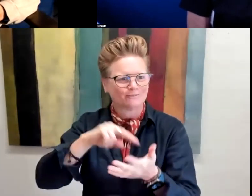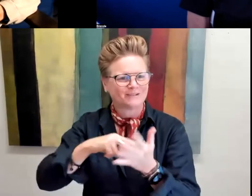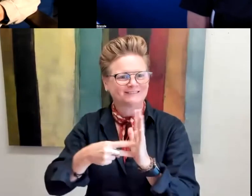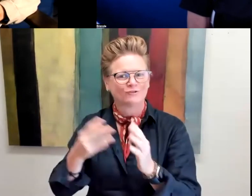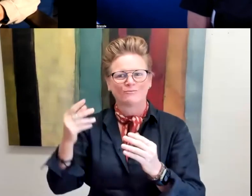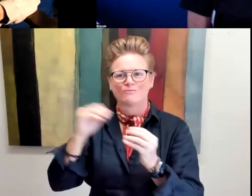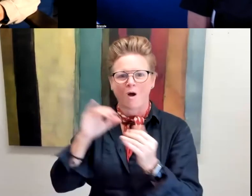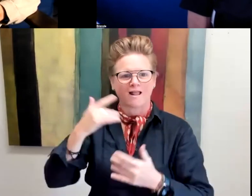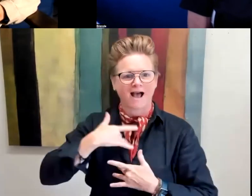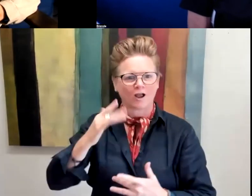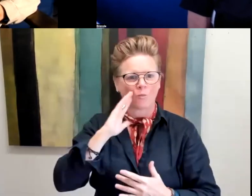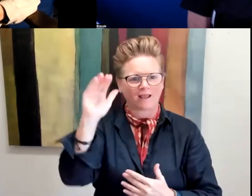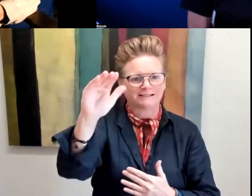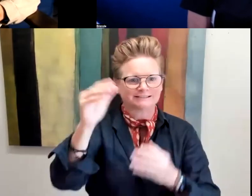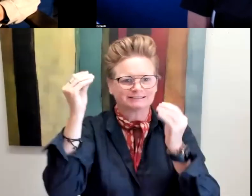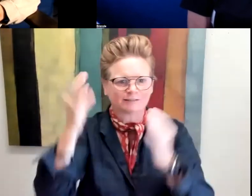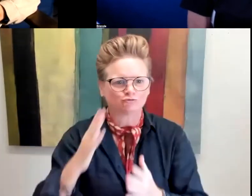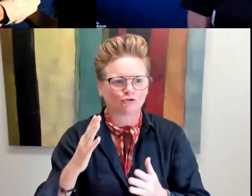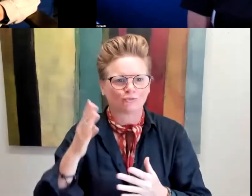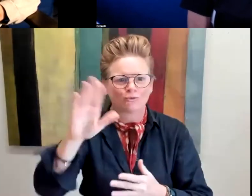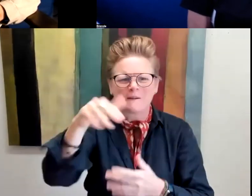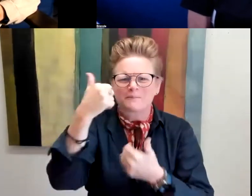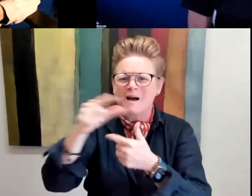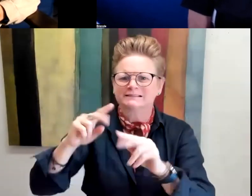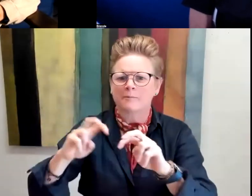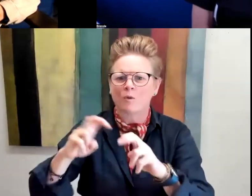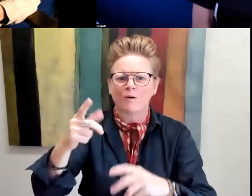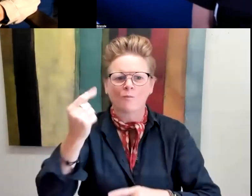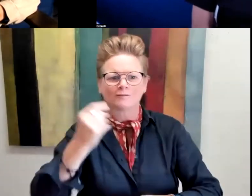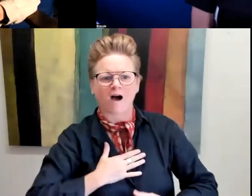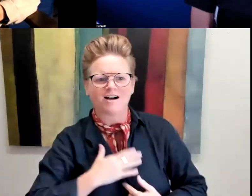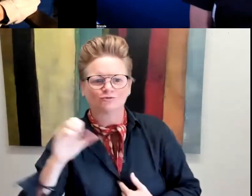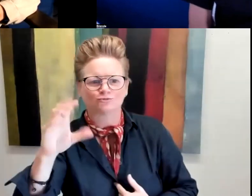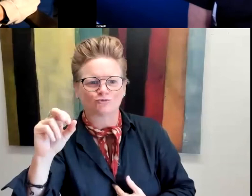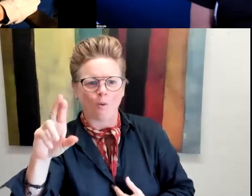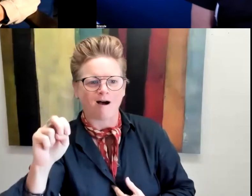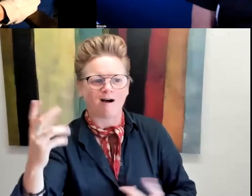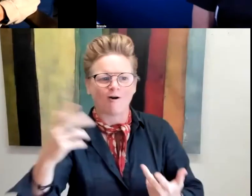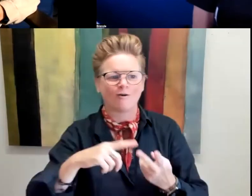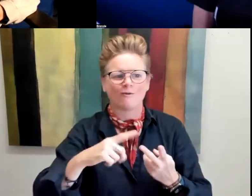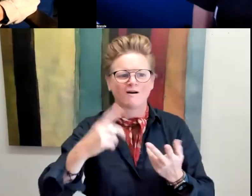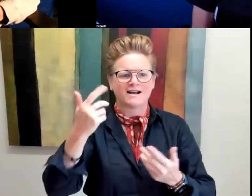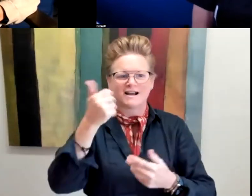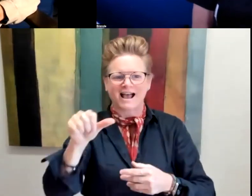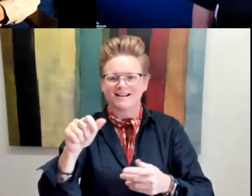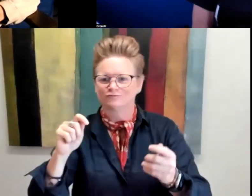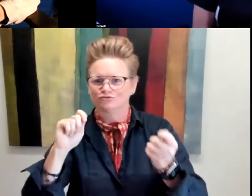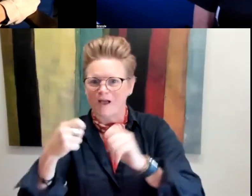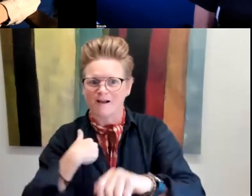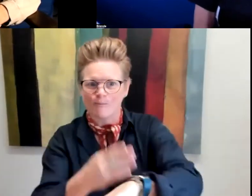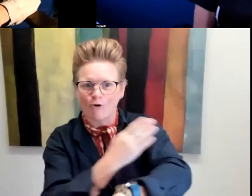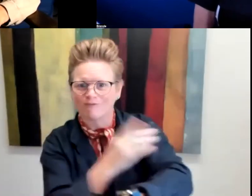they'll be more likely to remember, more likely to ask the teacher, remember the assessment, what was my score, kind